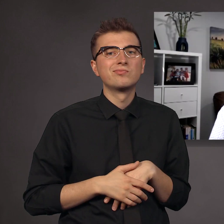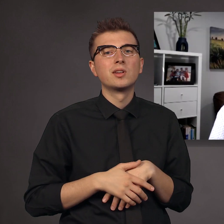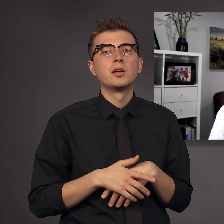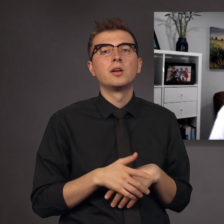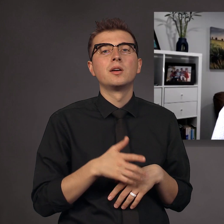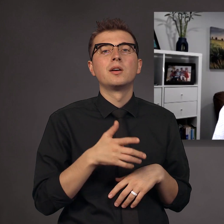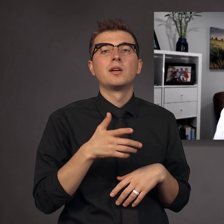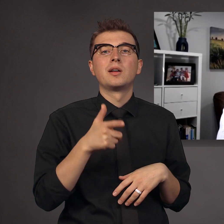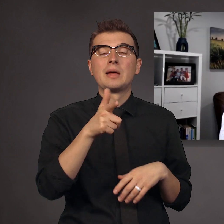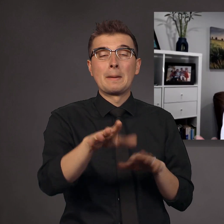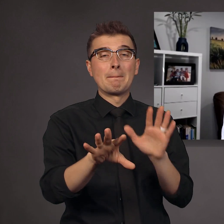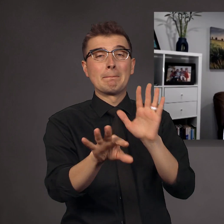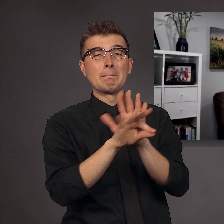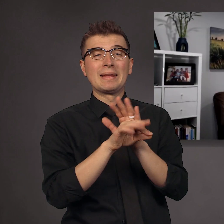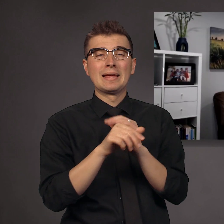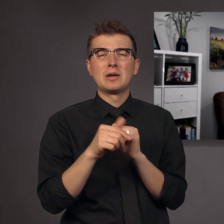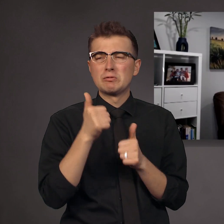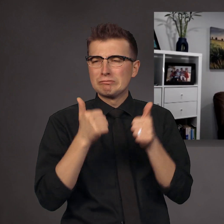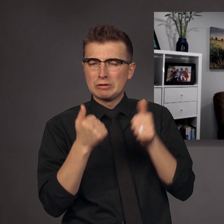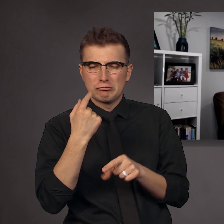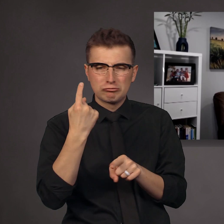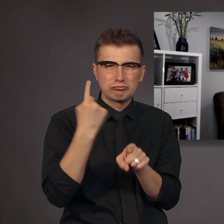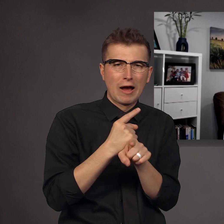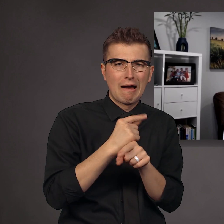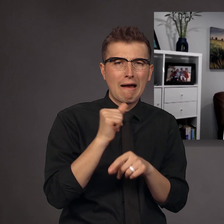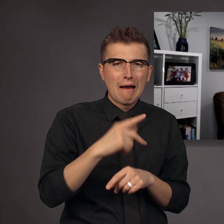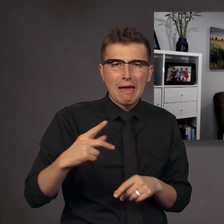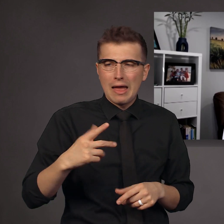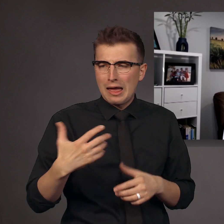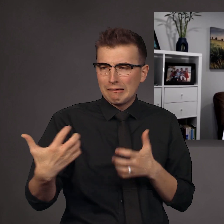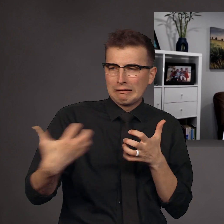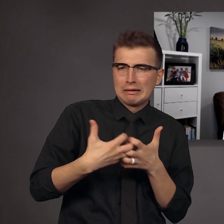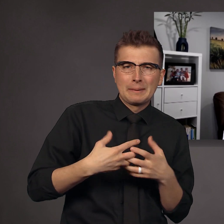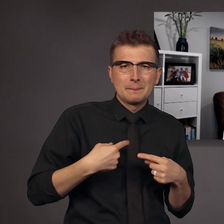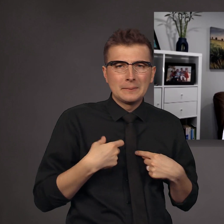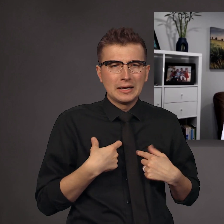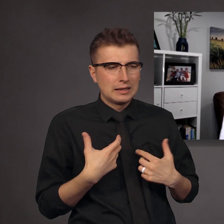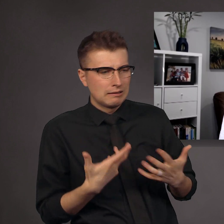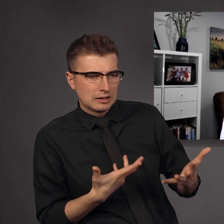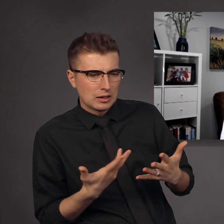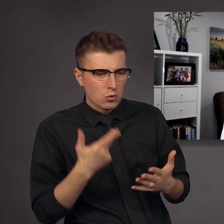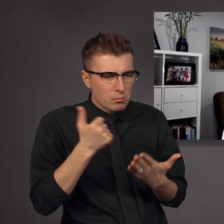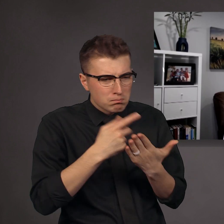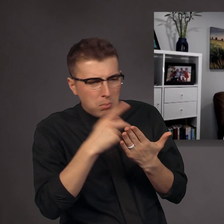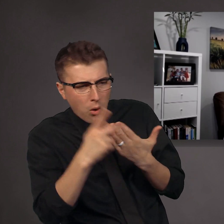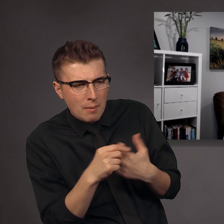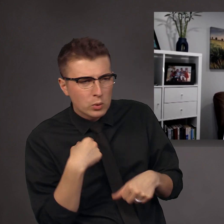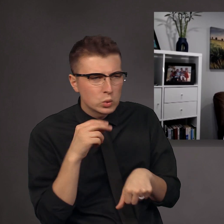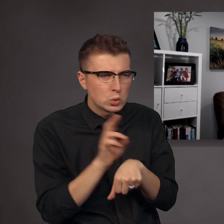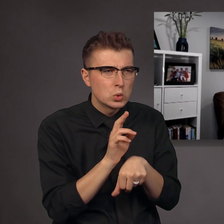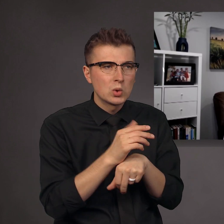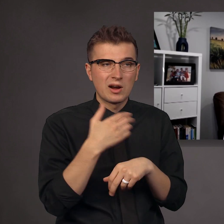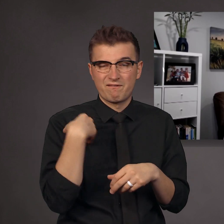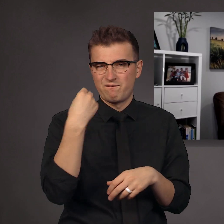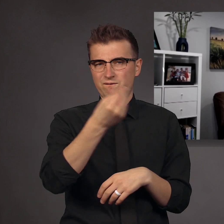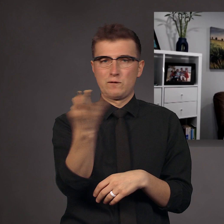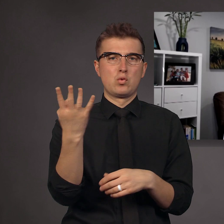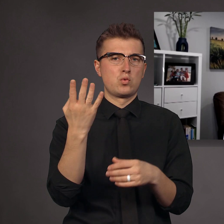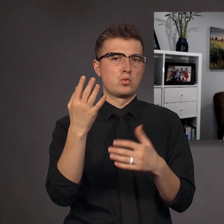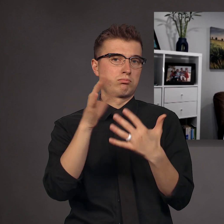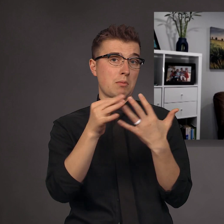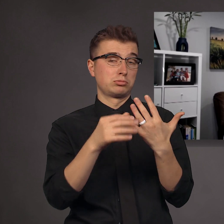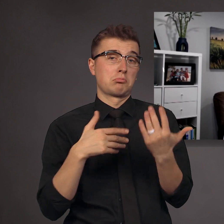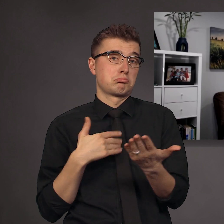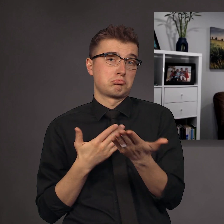it comes to picking the right app or the right program to start your digital journaling, there are a couple of options that I would